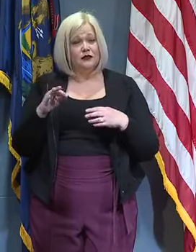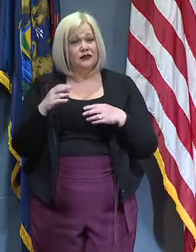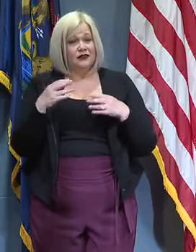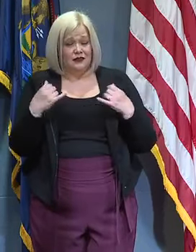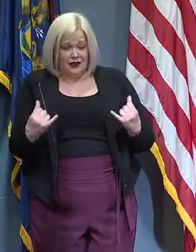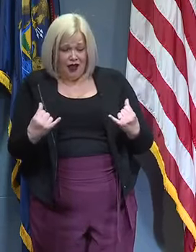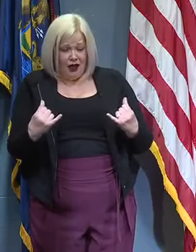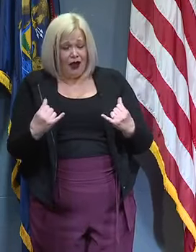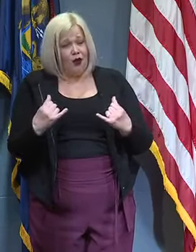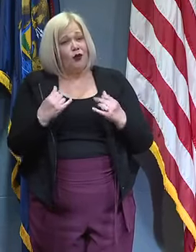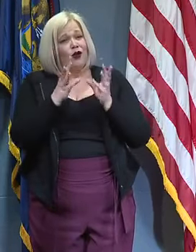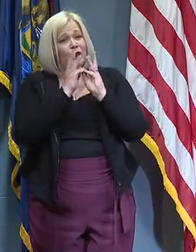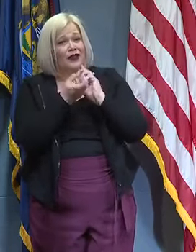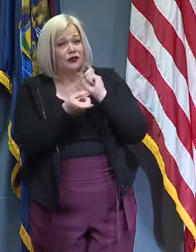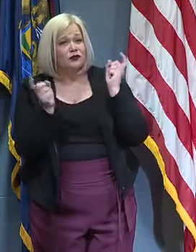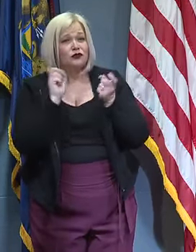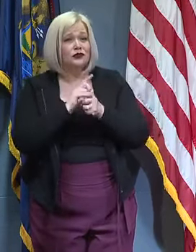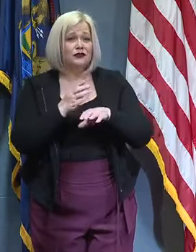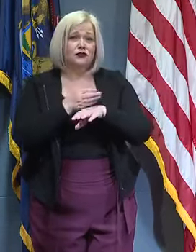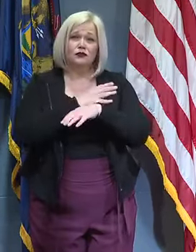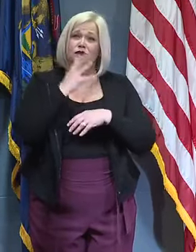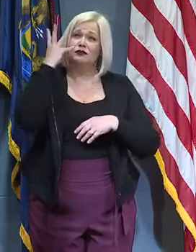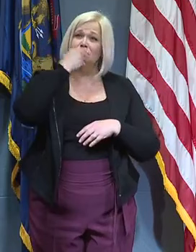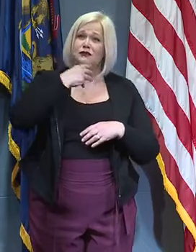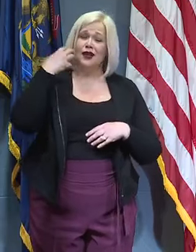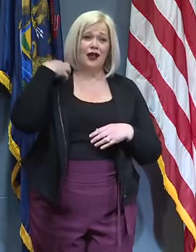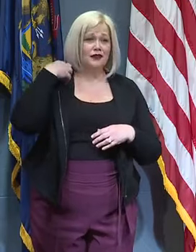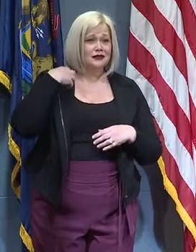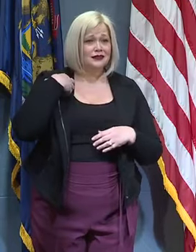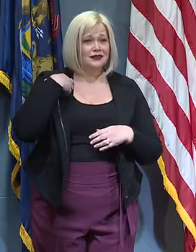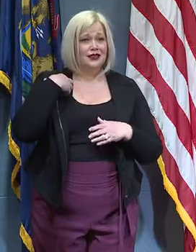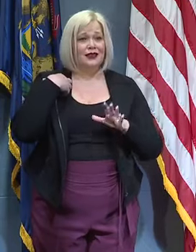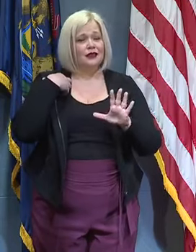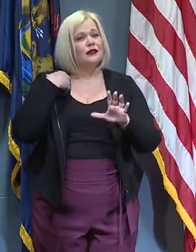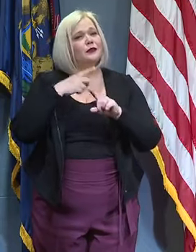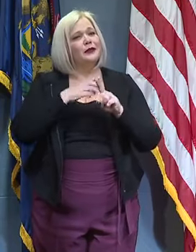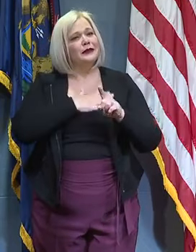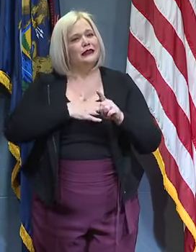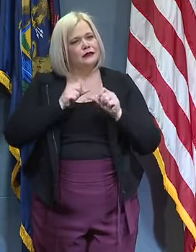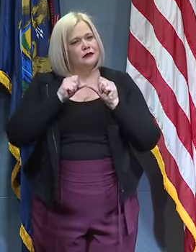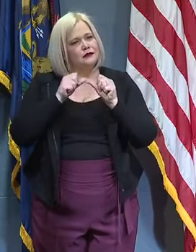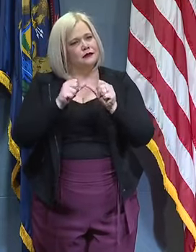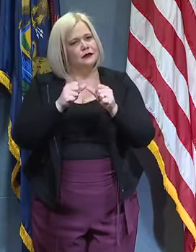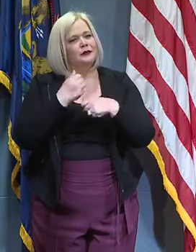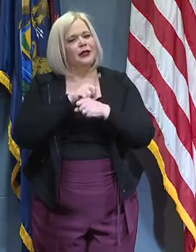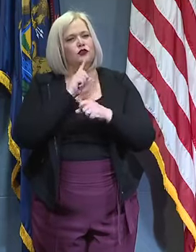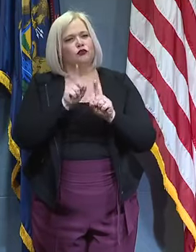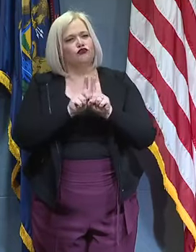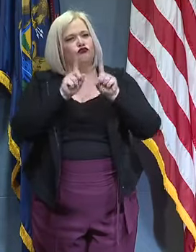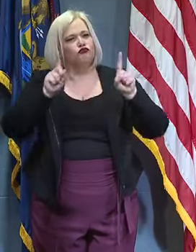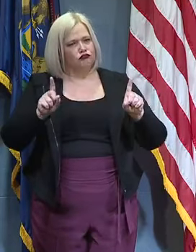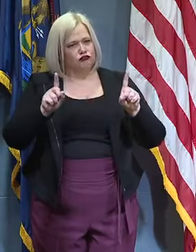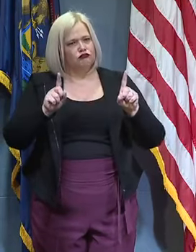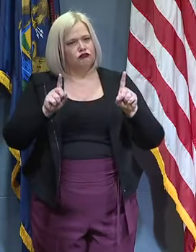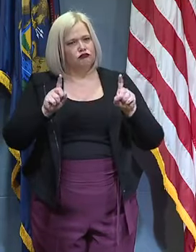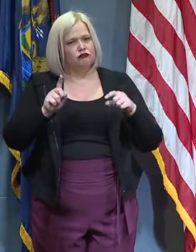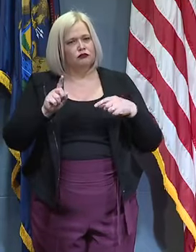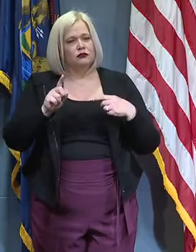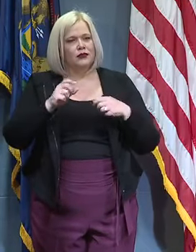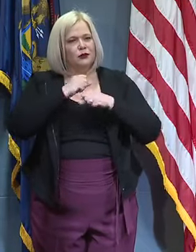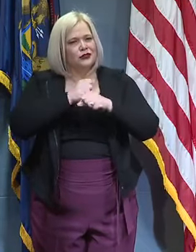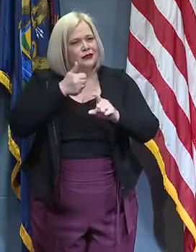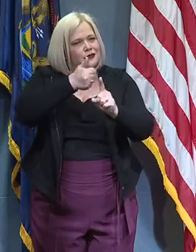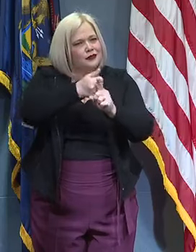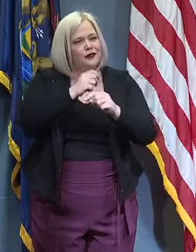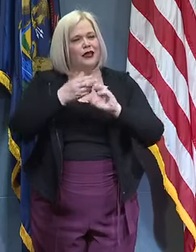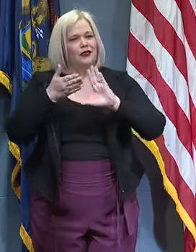have patience and diligently continue to practice social distancing to protect yourselves and your community. You can go